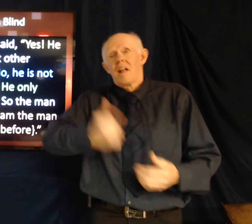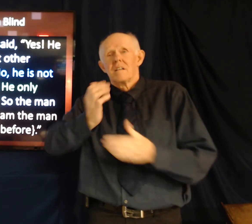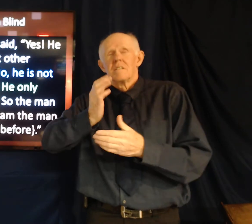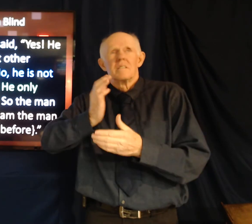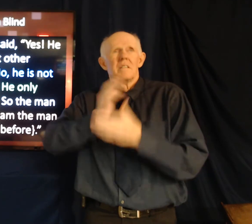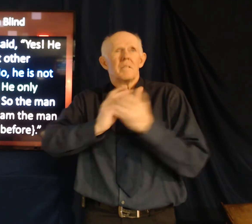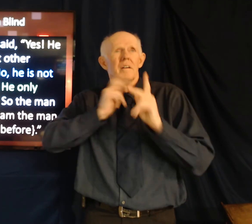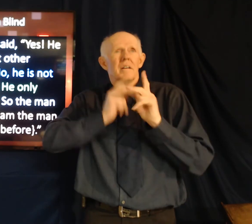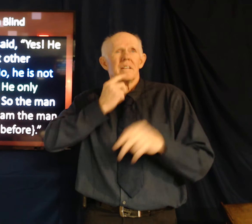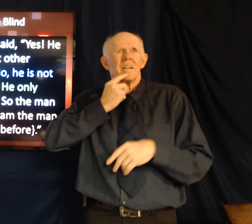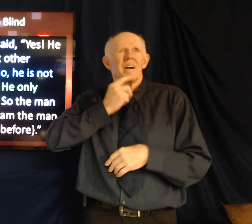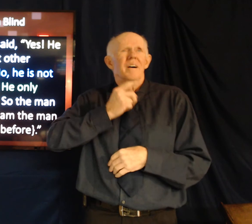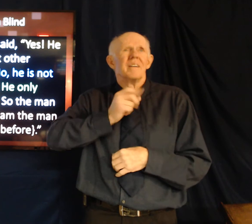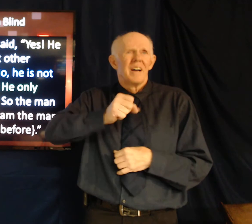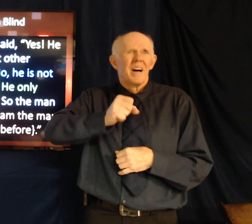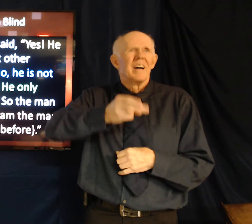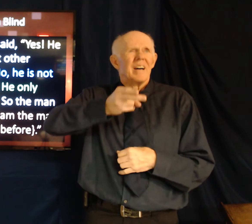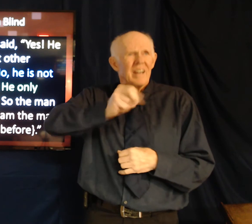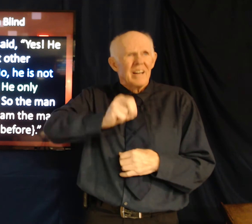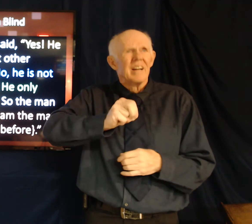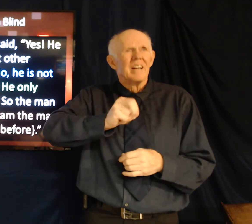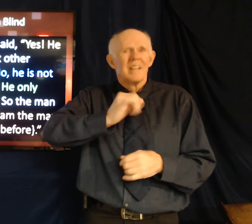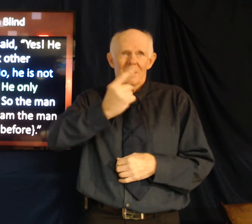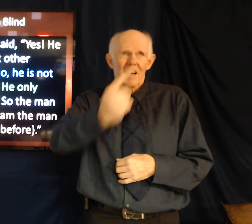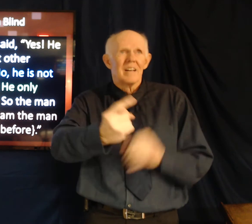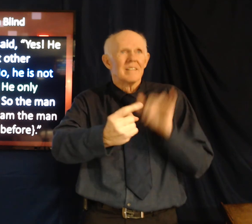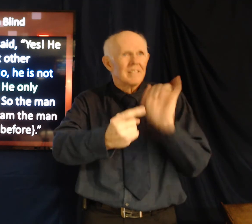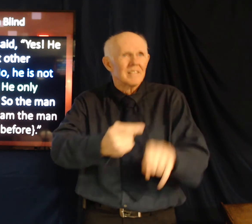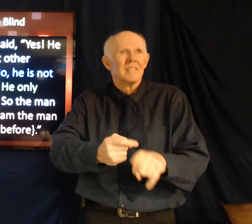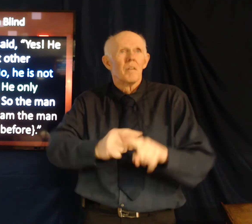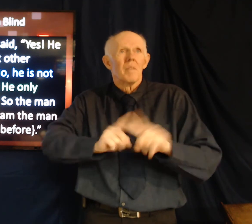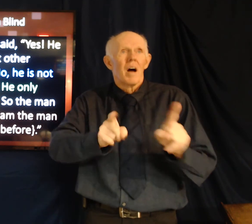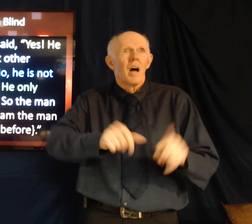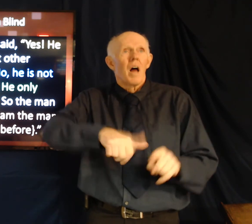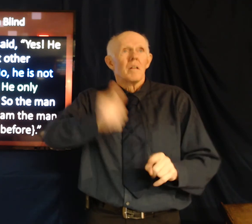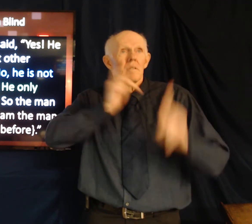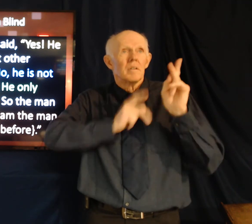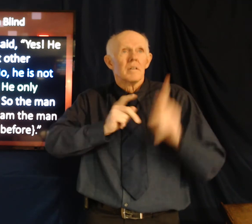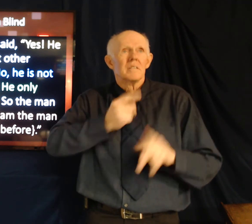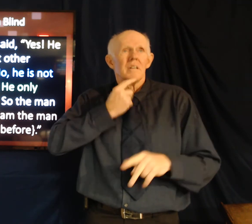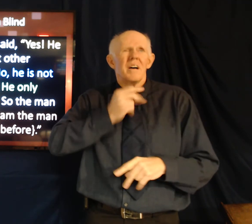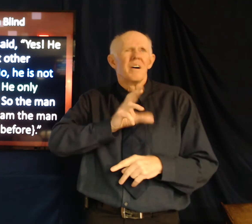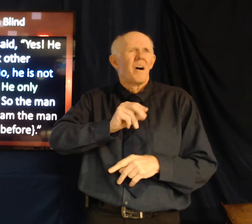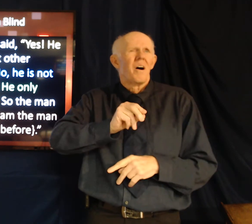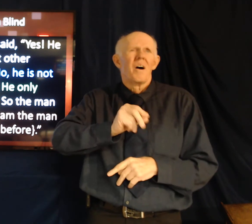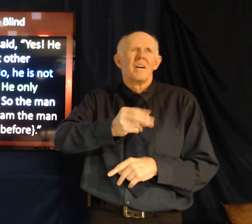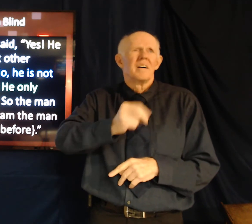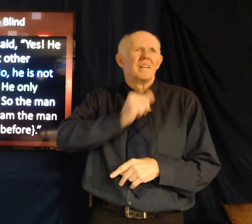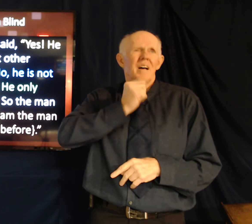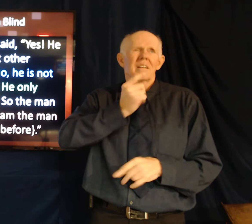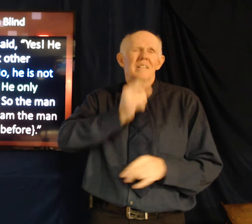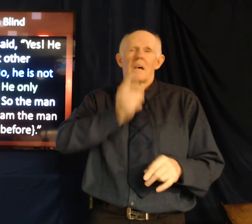Some people said, yes, he is the one. But other people said, no,